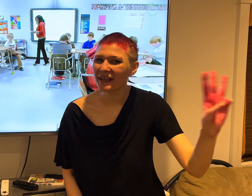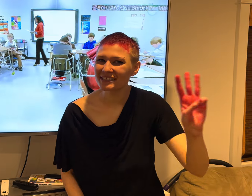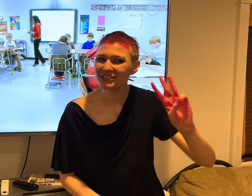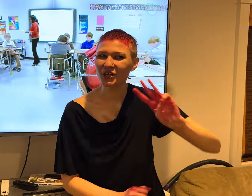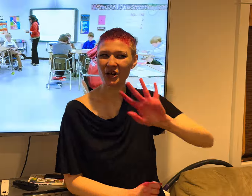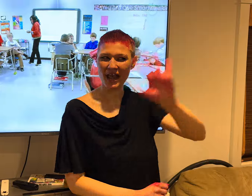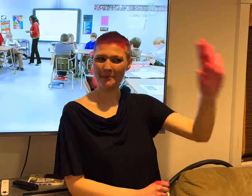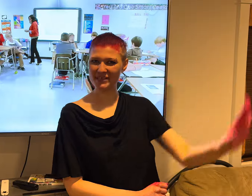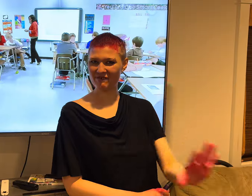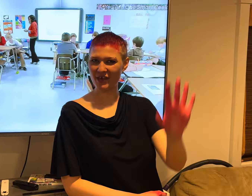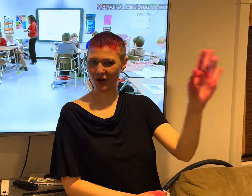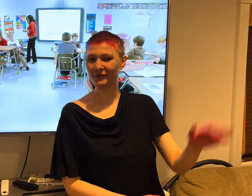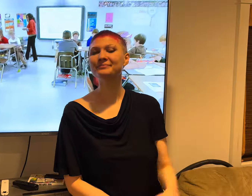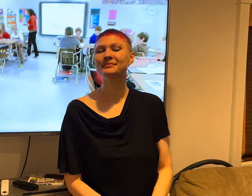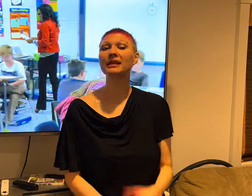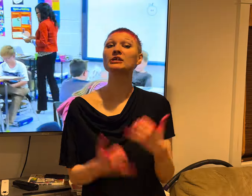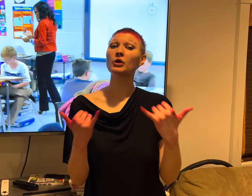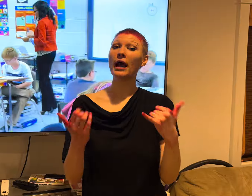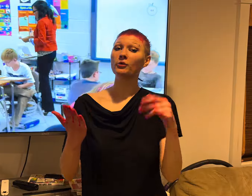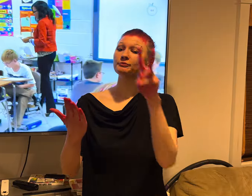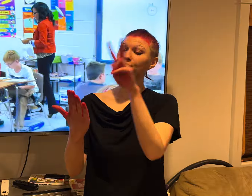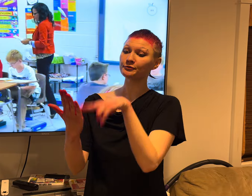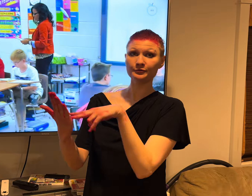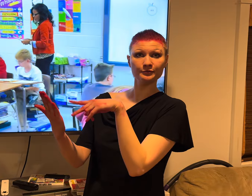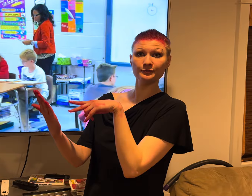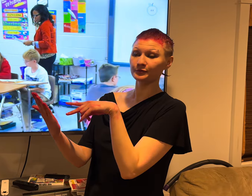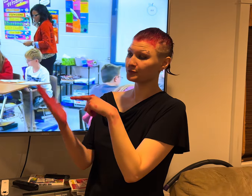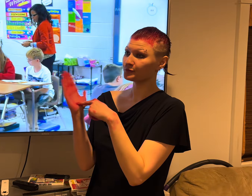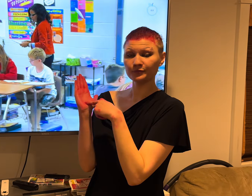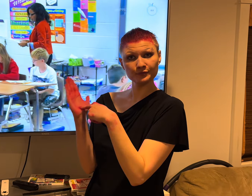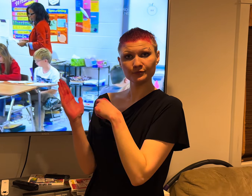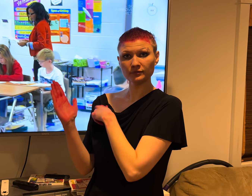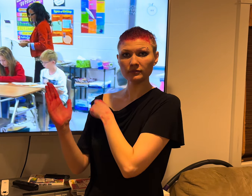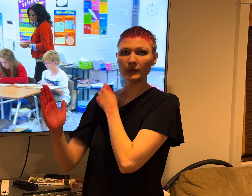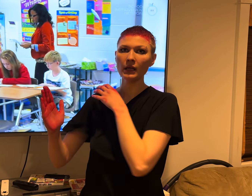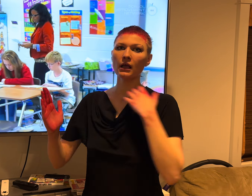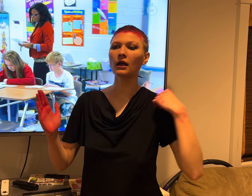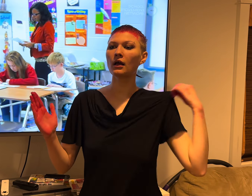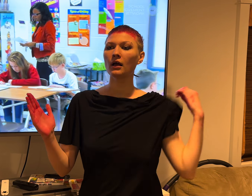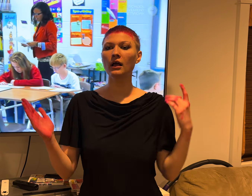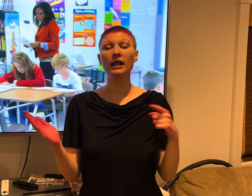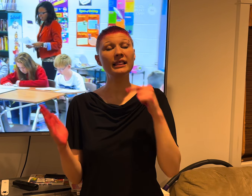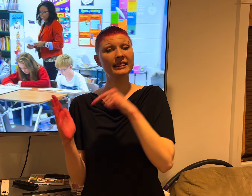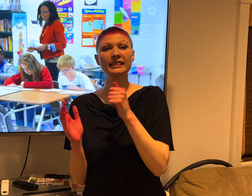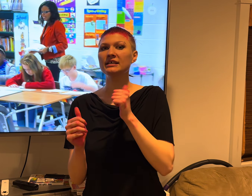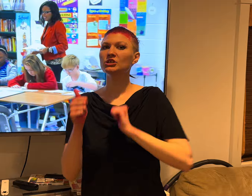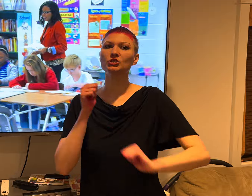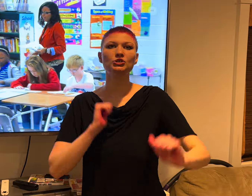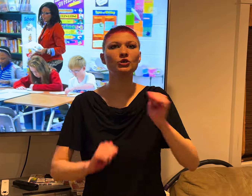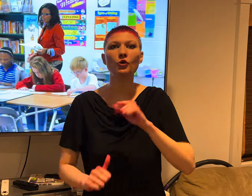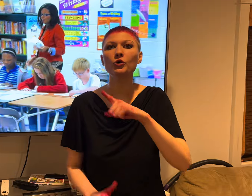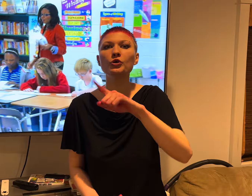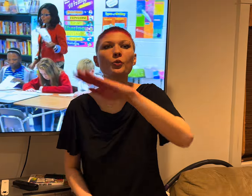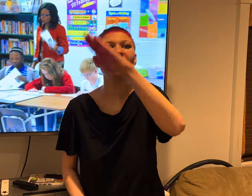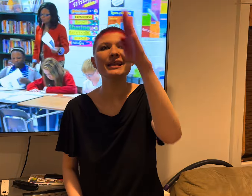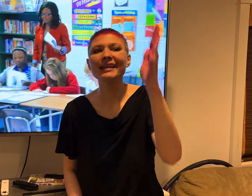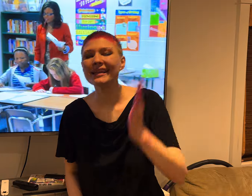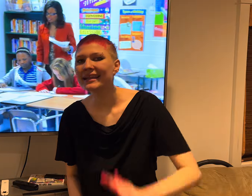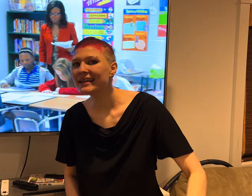It is a show you likely have never seen before and will never see again. It is called the Transit